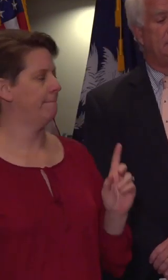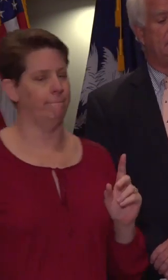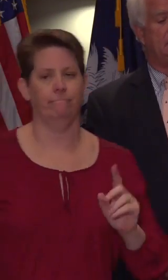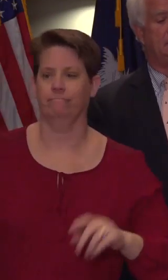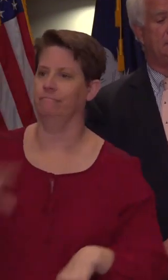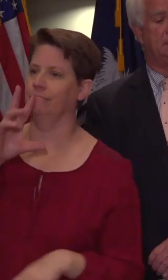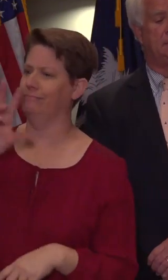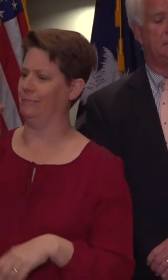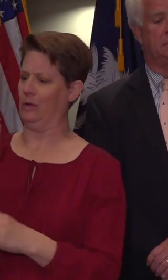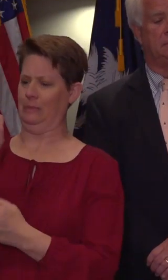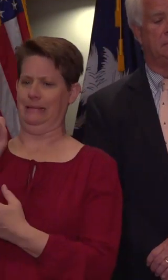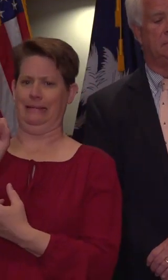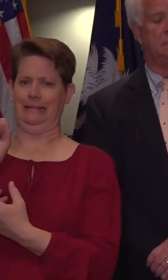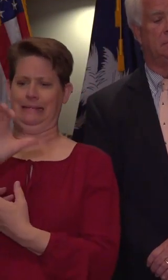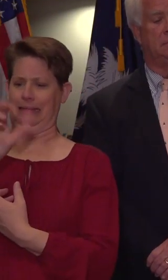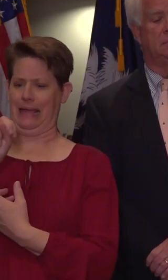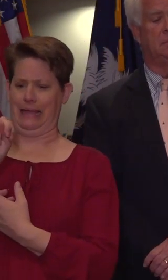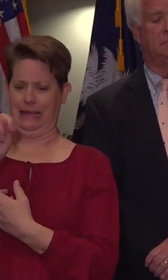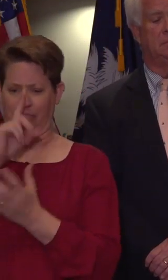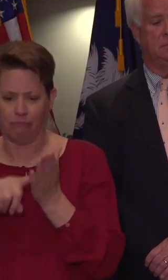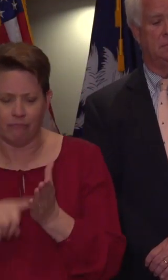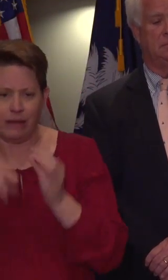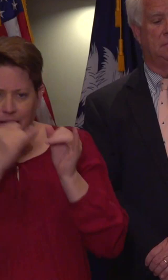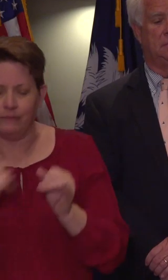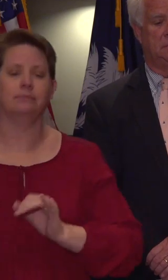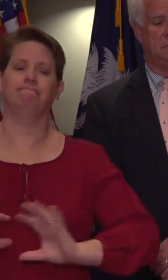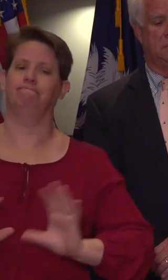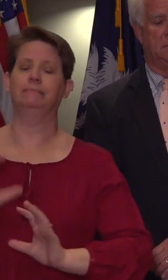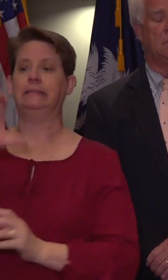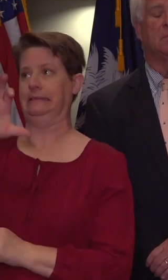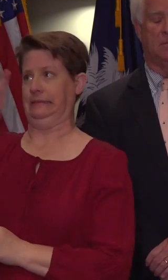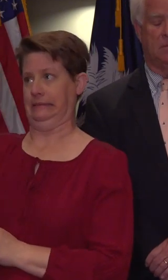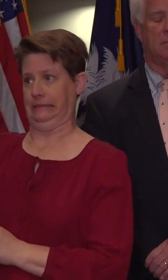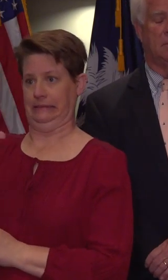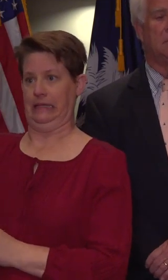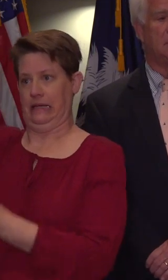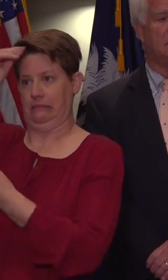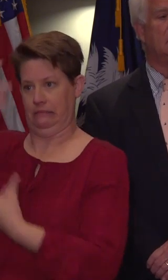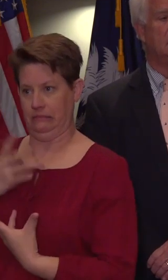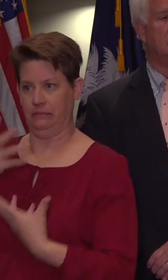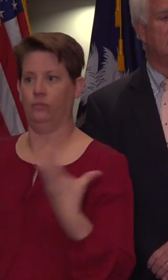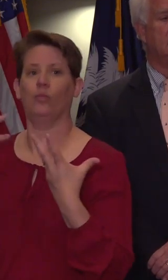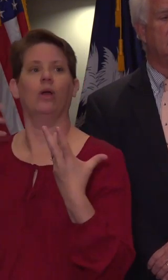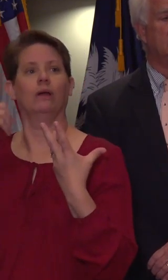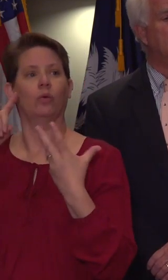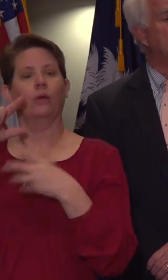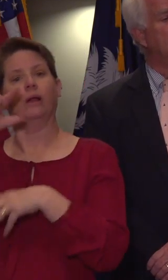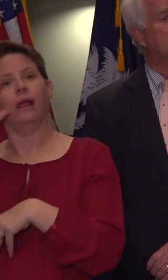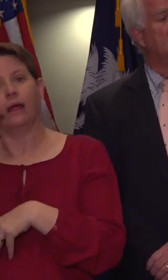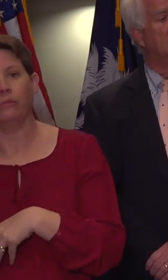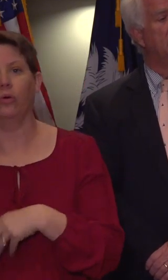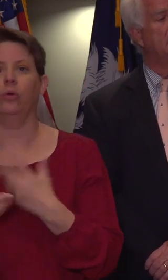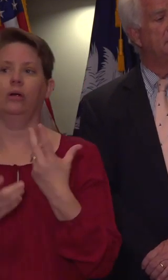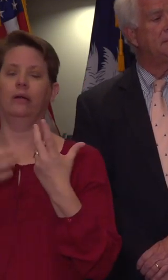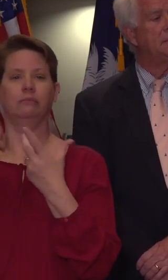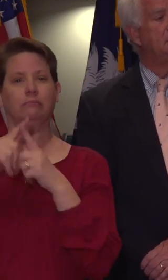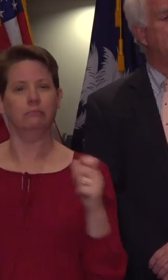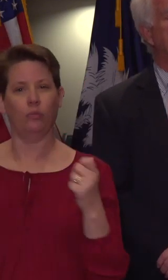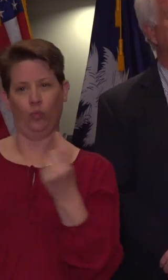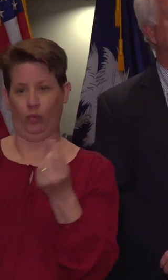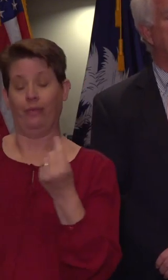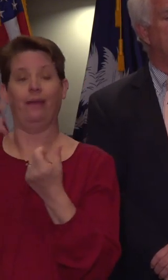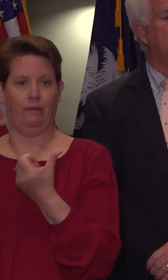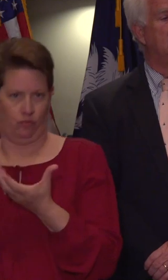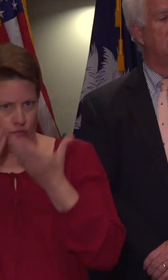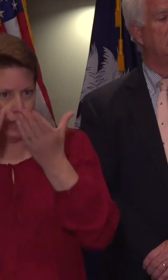No, not scanning individuals. The CDC has posted guidance for airports and airlines, and they have recommendations that